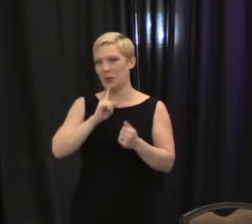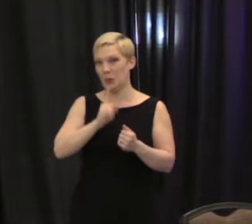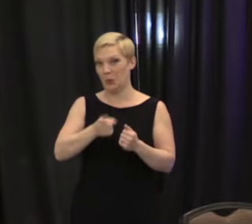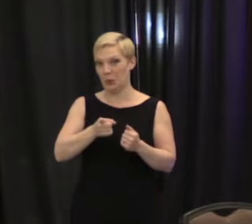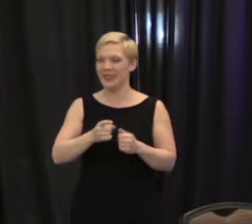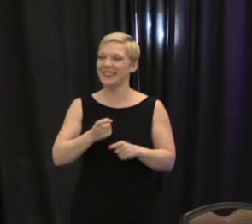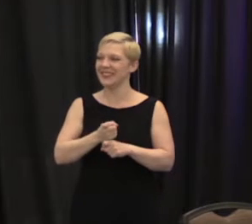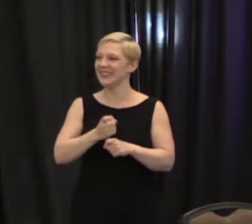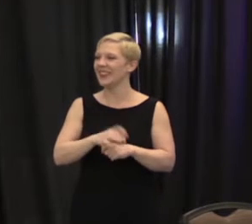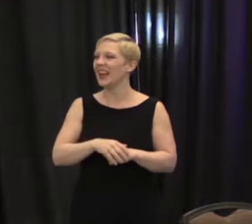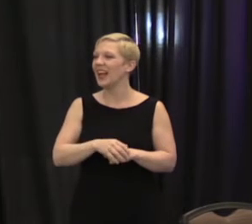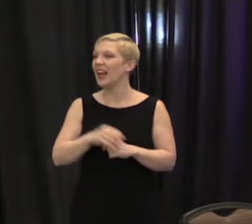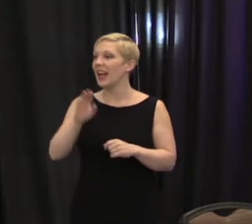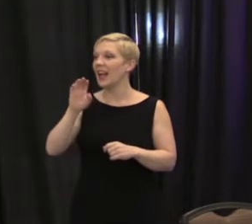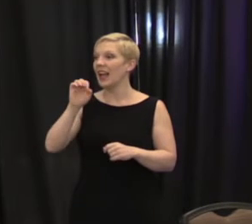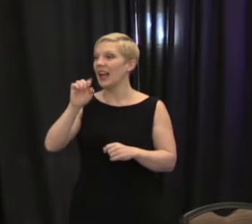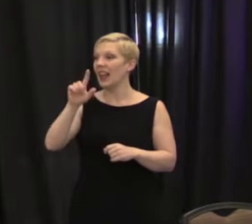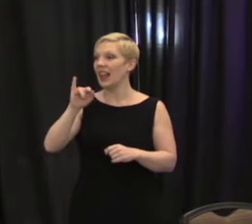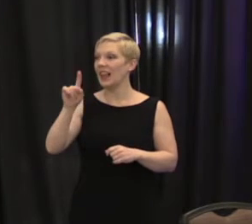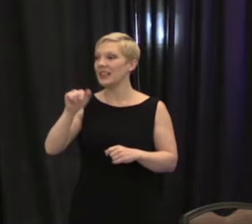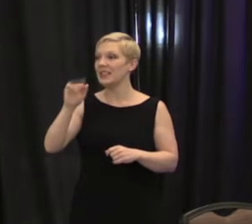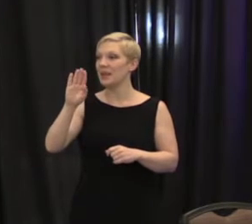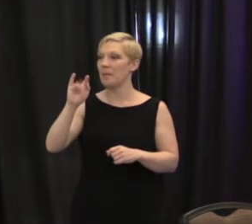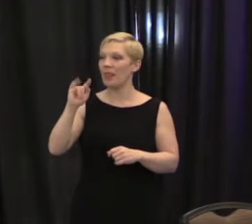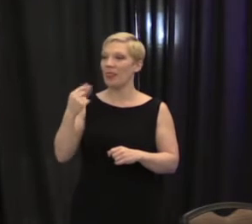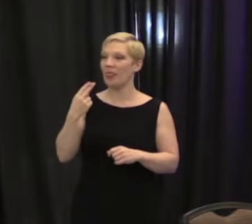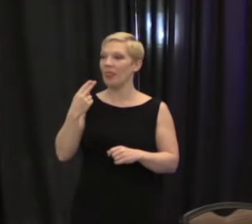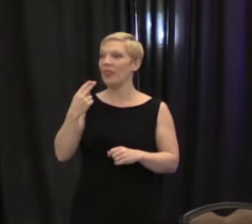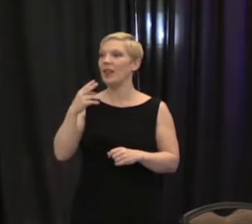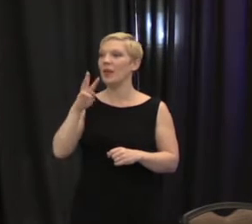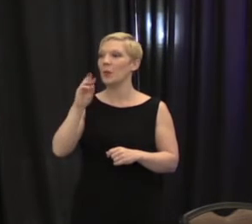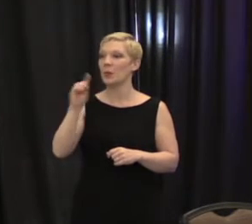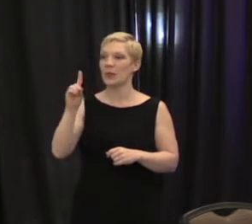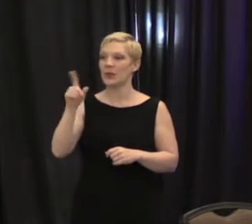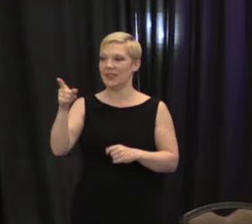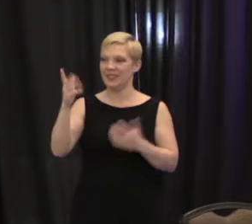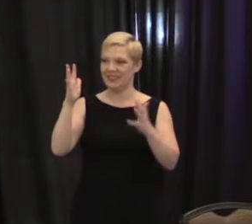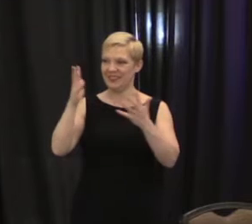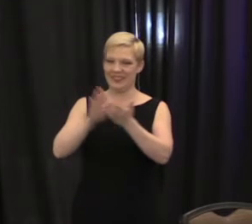Elizabeth Wood, please stand.